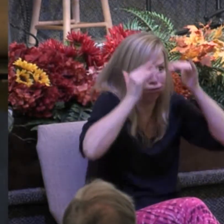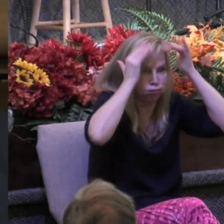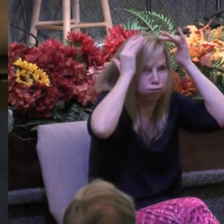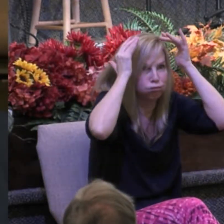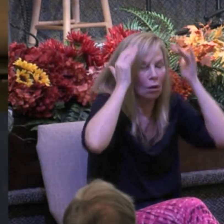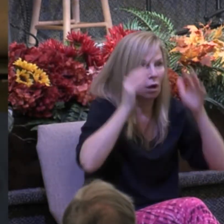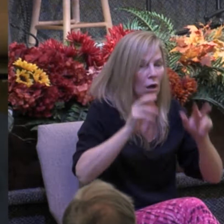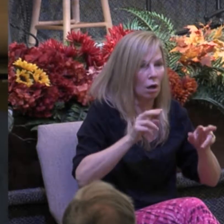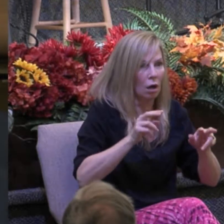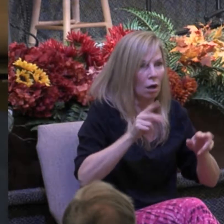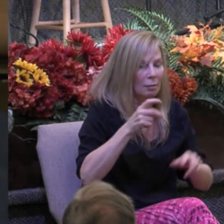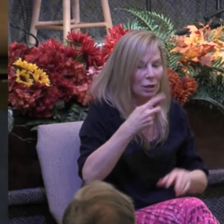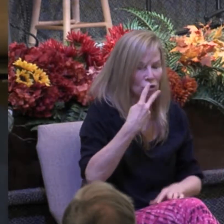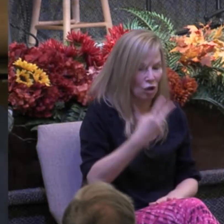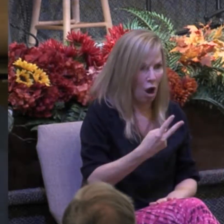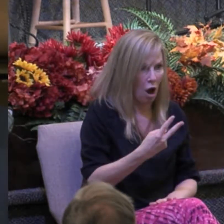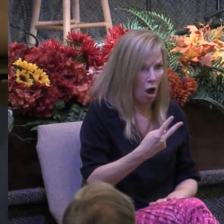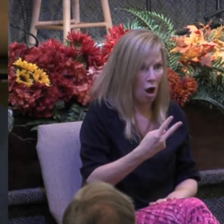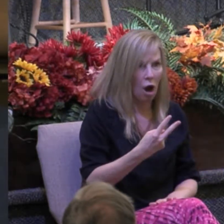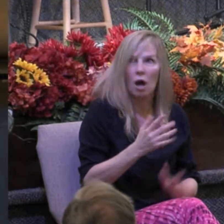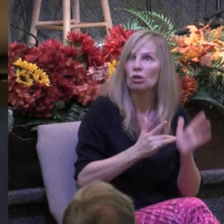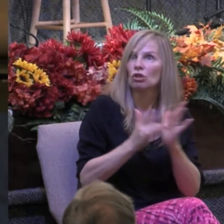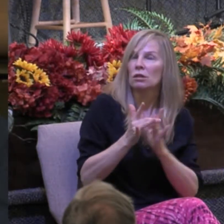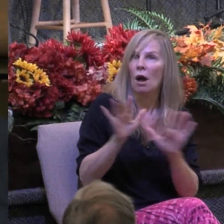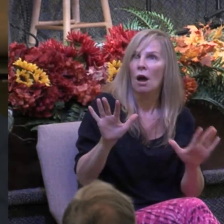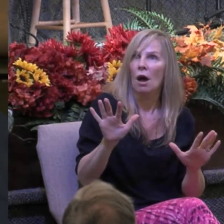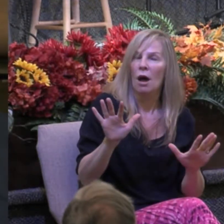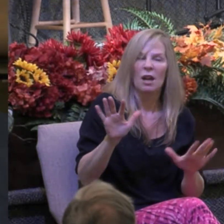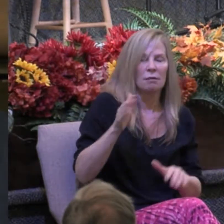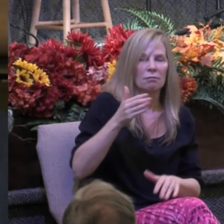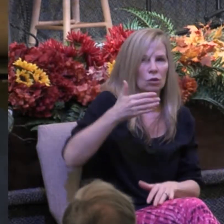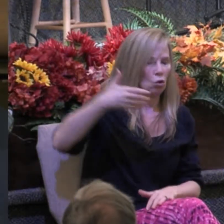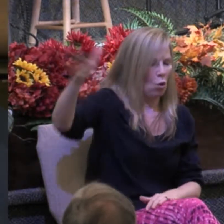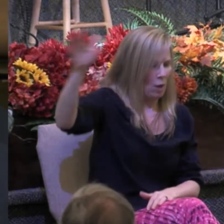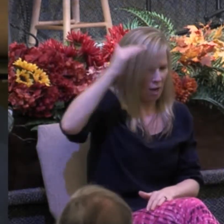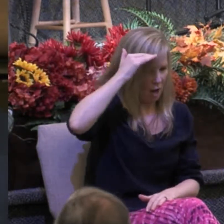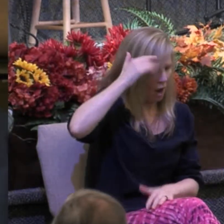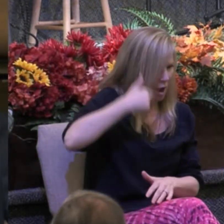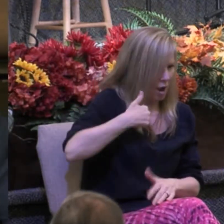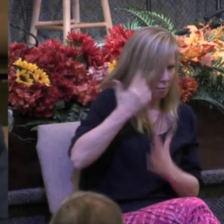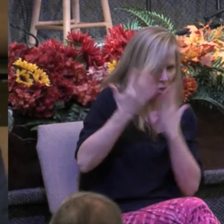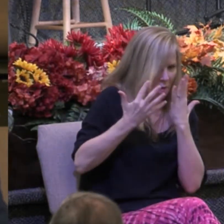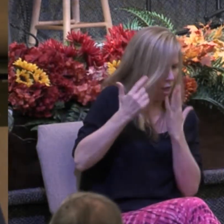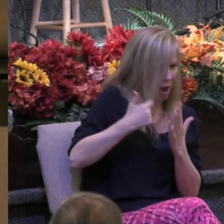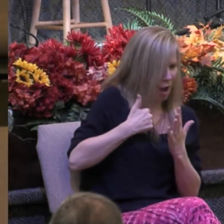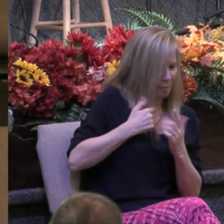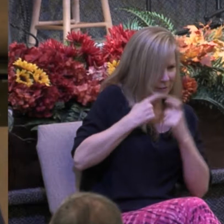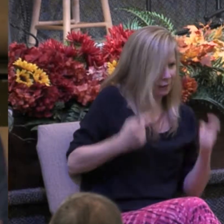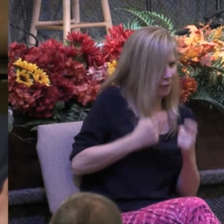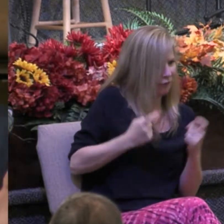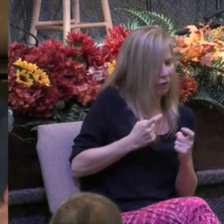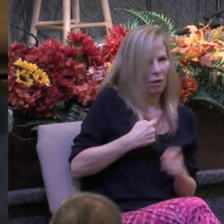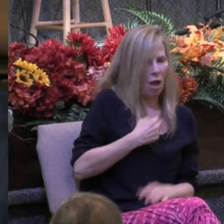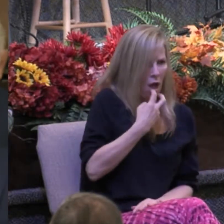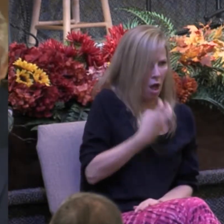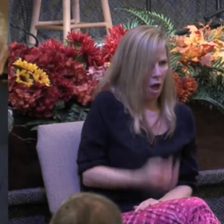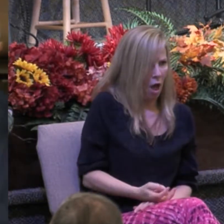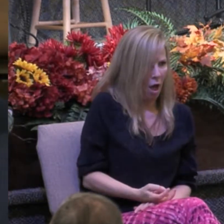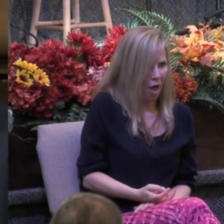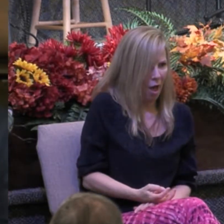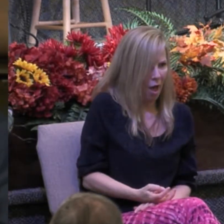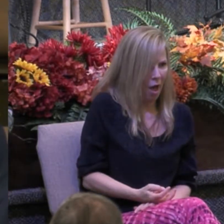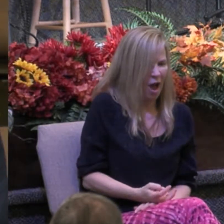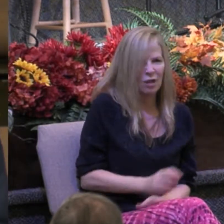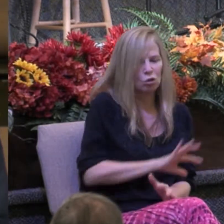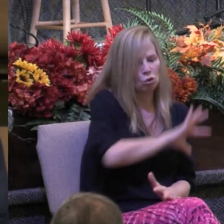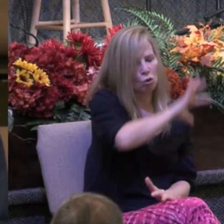down at Jesus' feet, saying, "Go away from me, Lord, for I'm a sinful man." For amazement had seized him and all his companions because of the catch